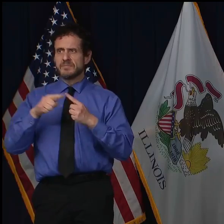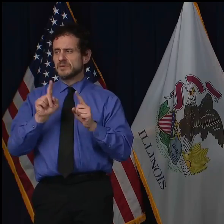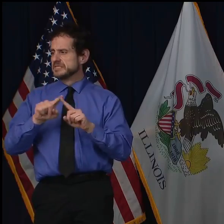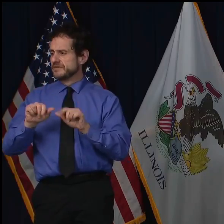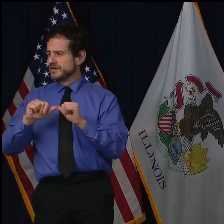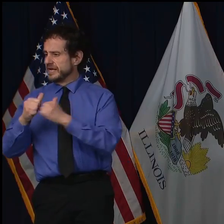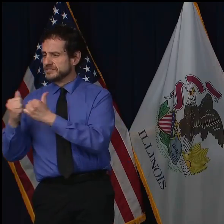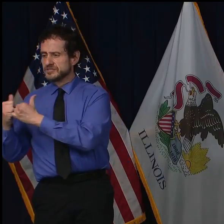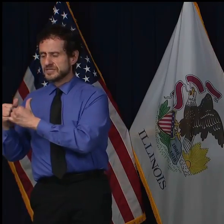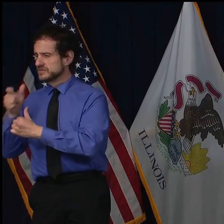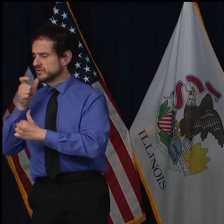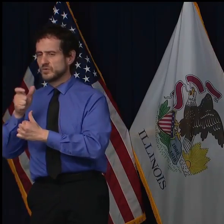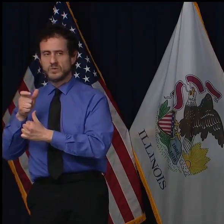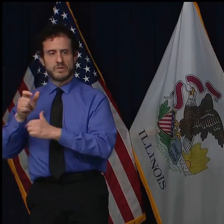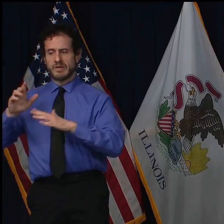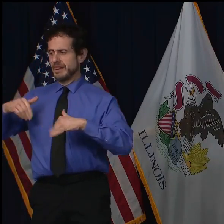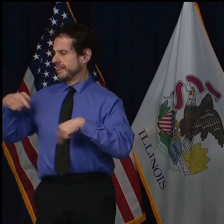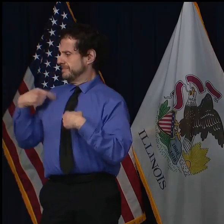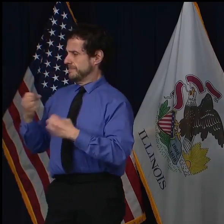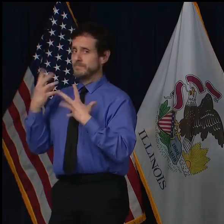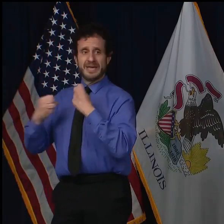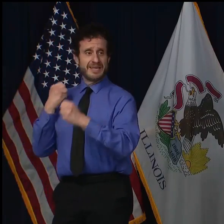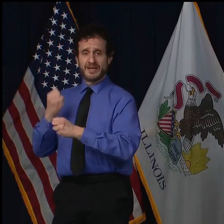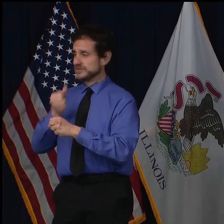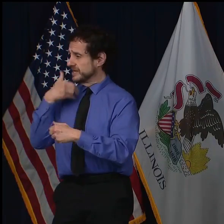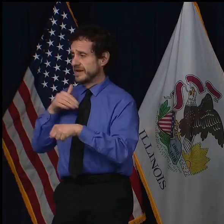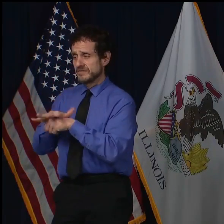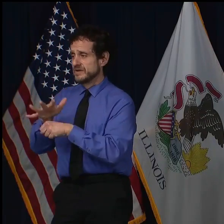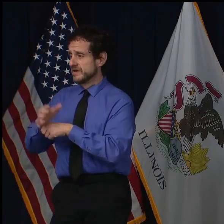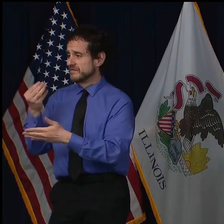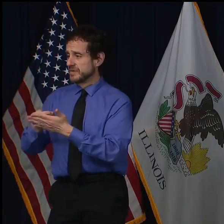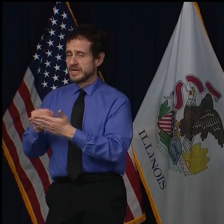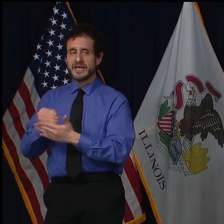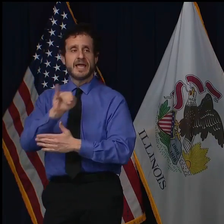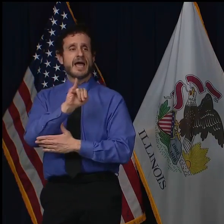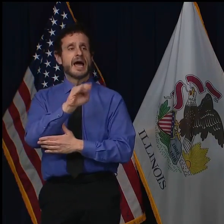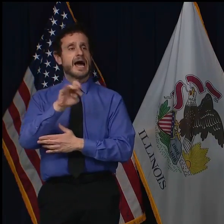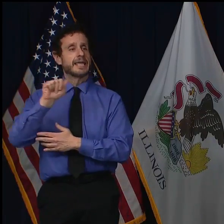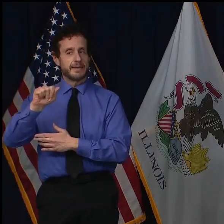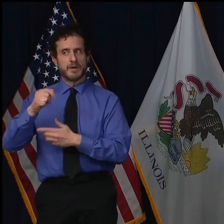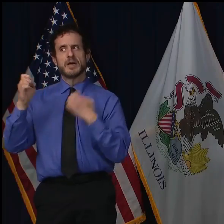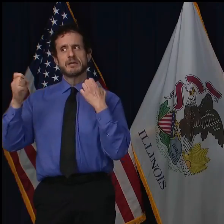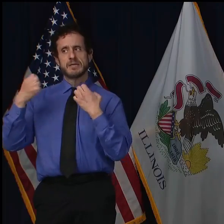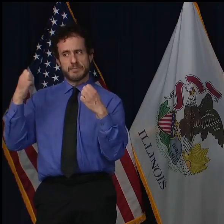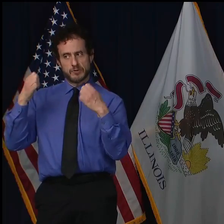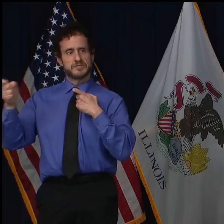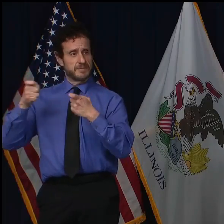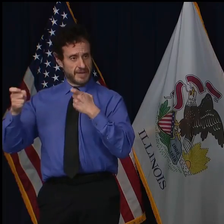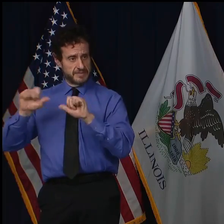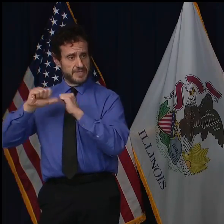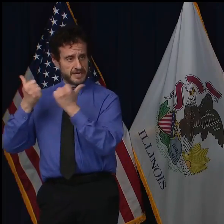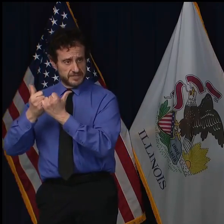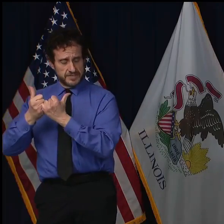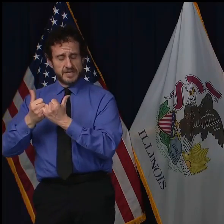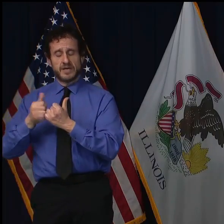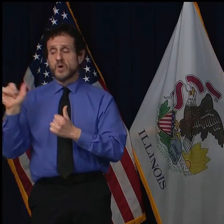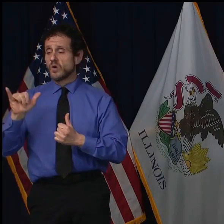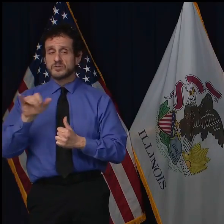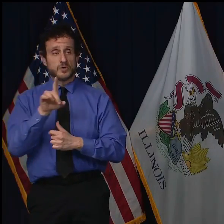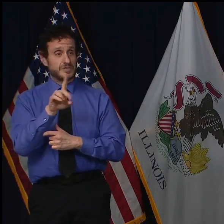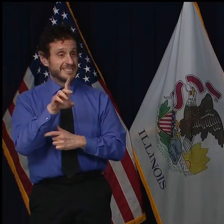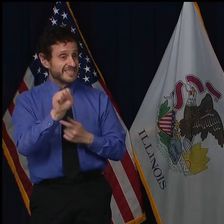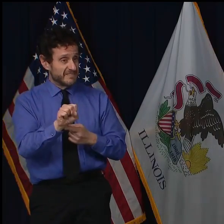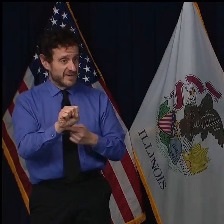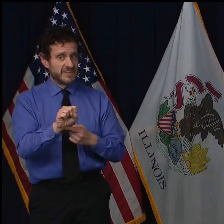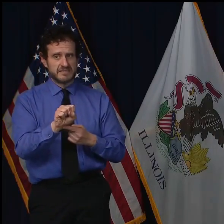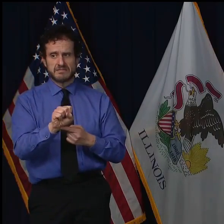that have been underfunded for many, many years. IEMA is another good example. And then add to that, like I said,